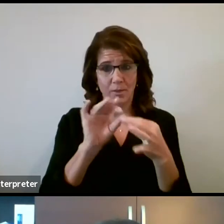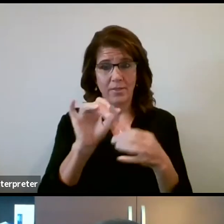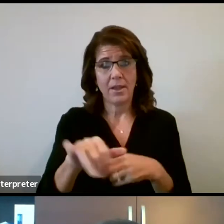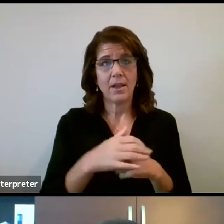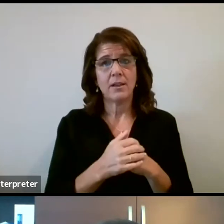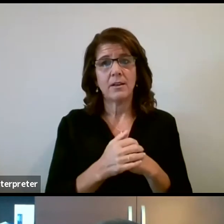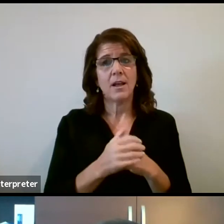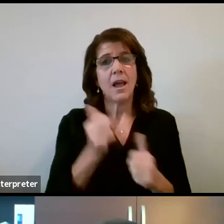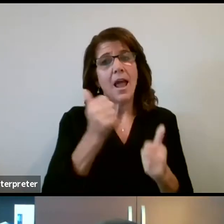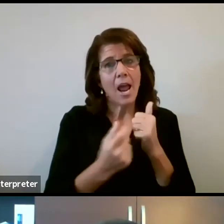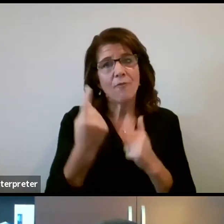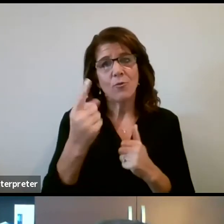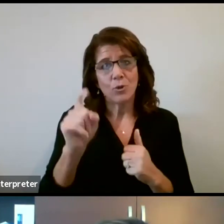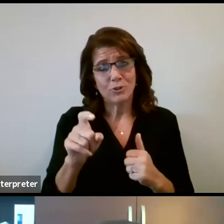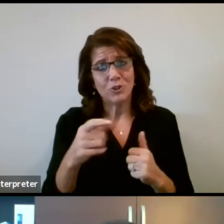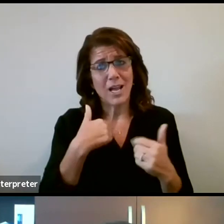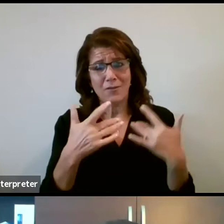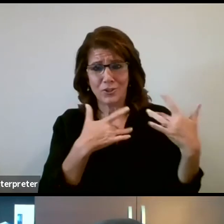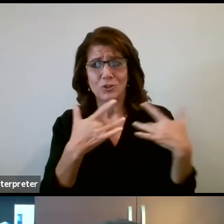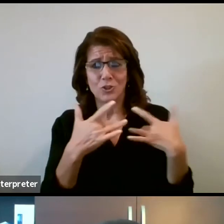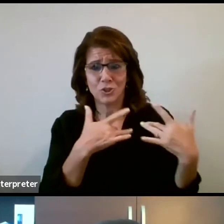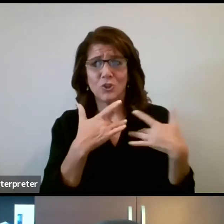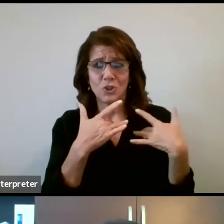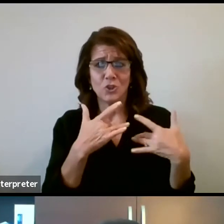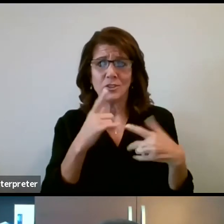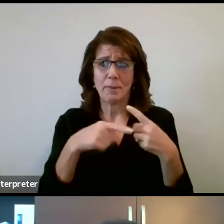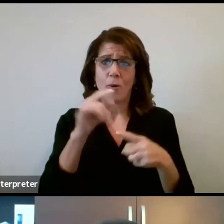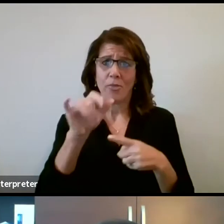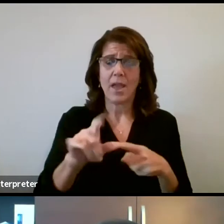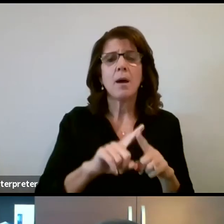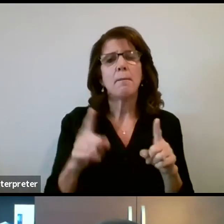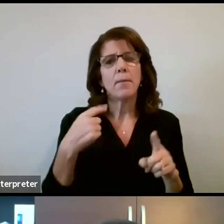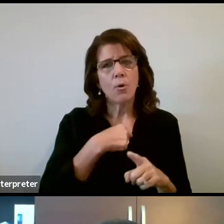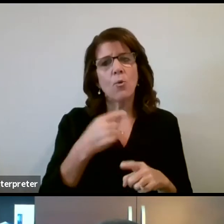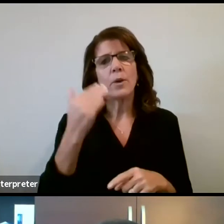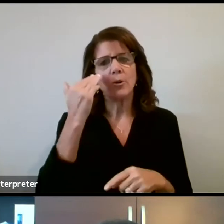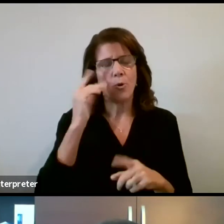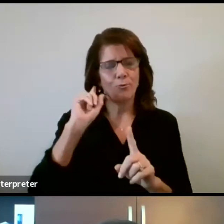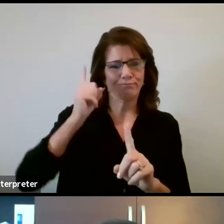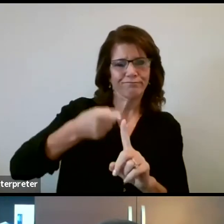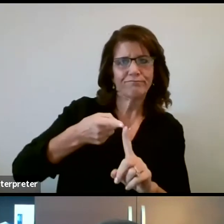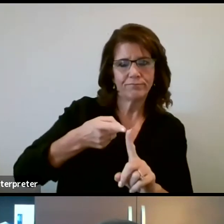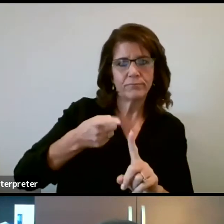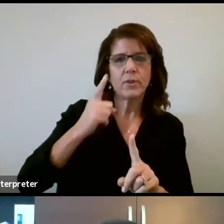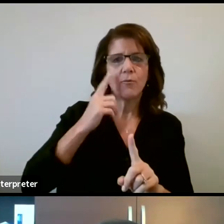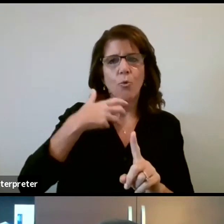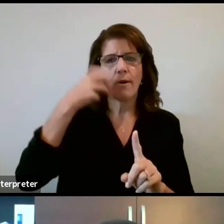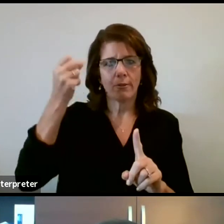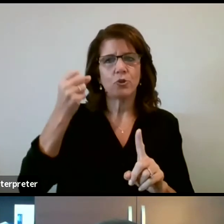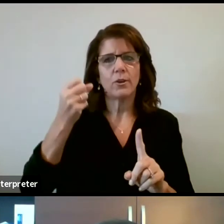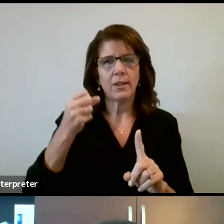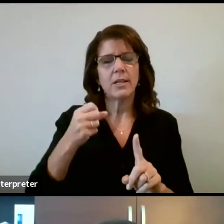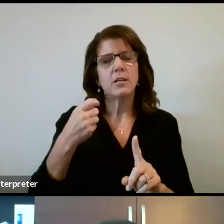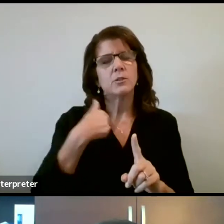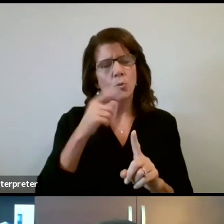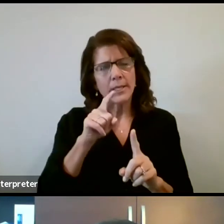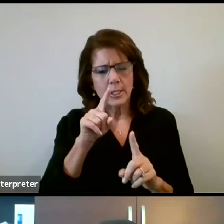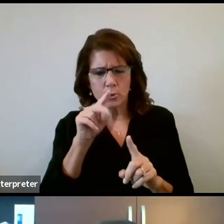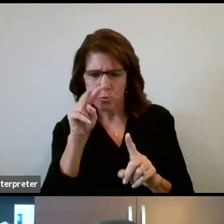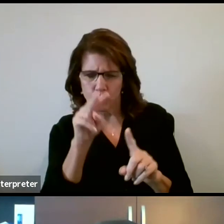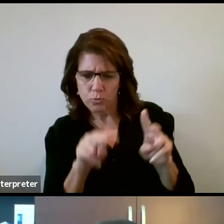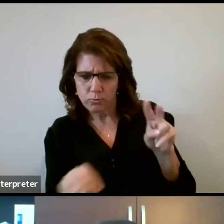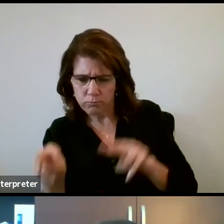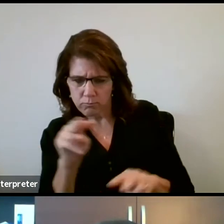should say everyone probably should have concerns in that area, but we know that they're of particular interest to older adults. And so we need to be addressing